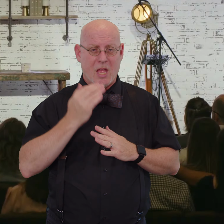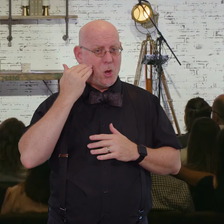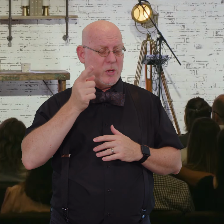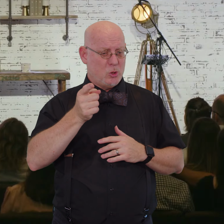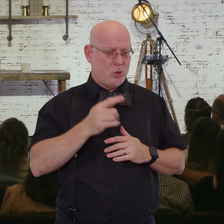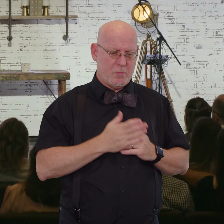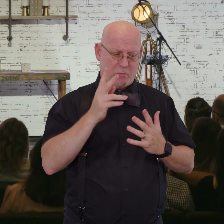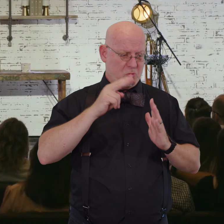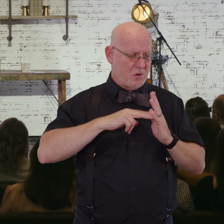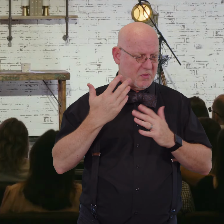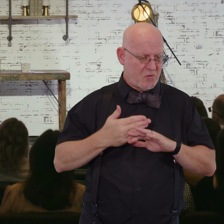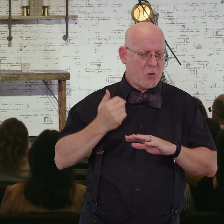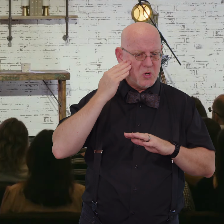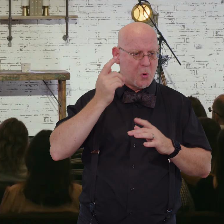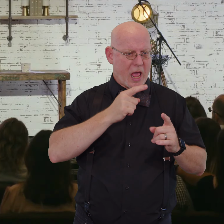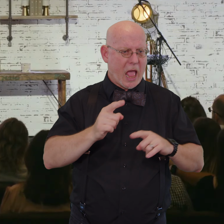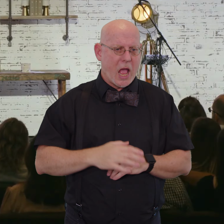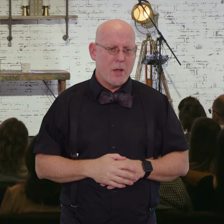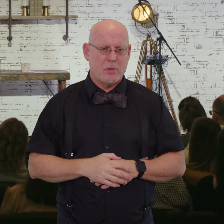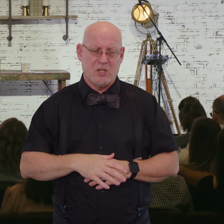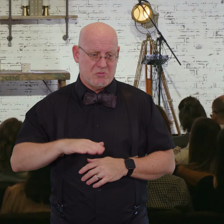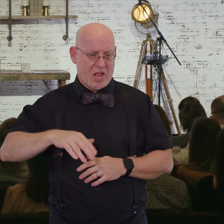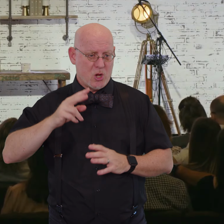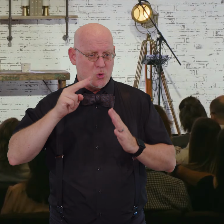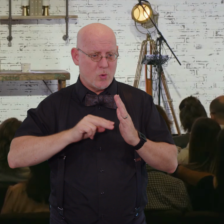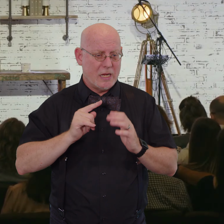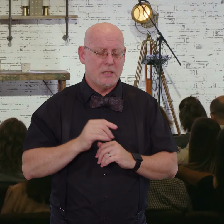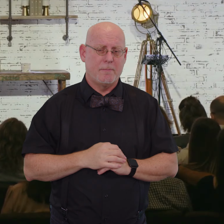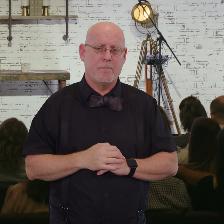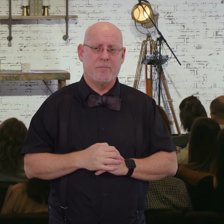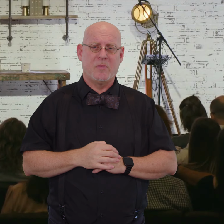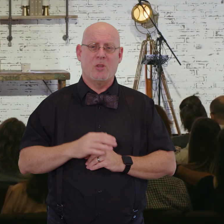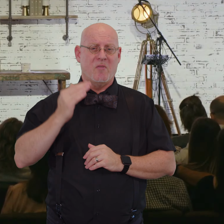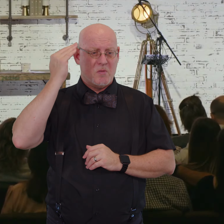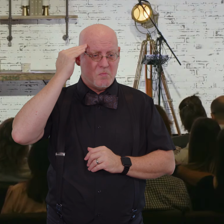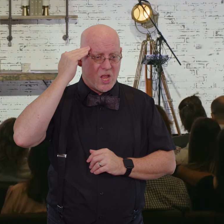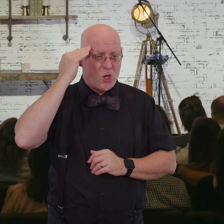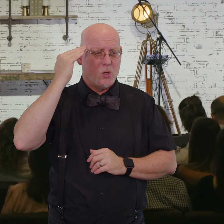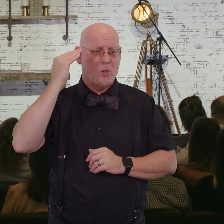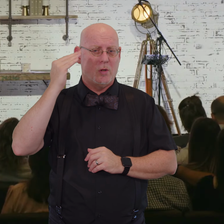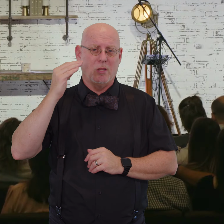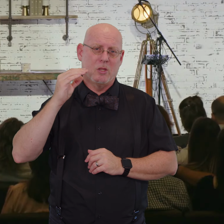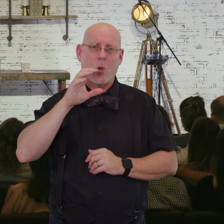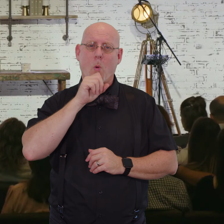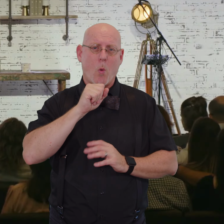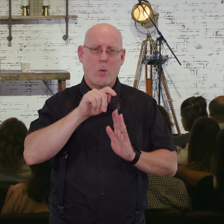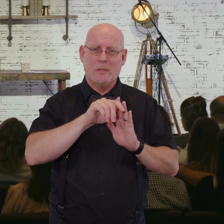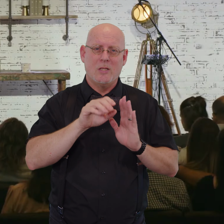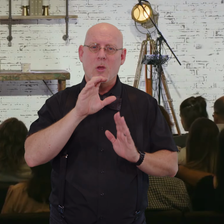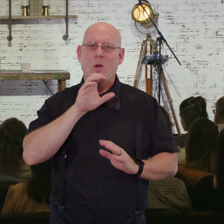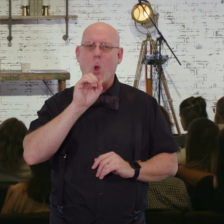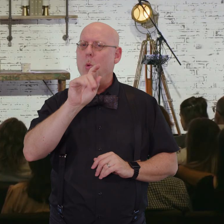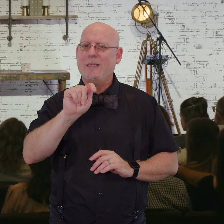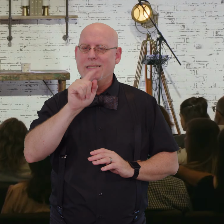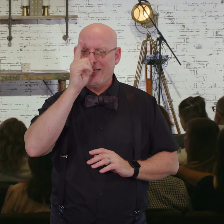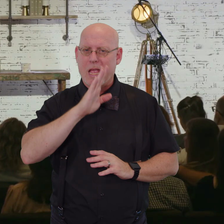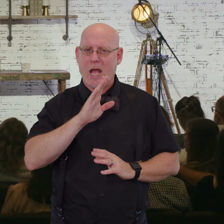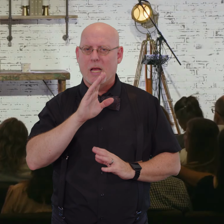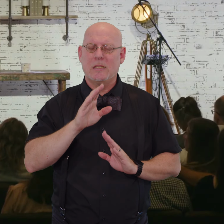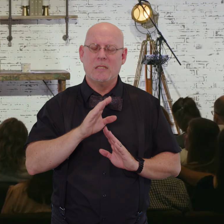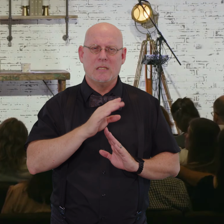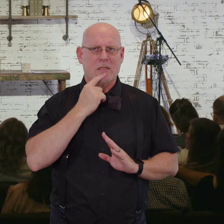I don't know what you're expecting maybe you've read it before so you know what's coming but if you haven't read it and you're familiar with the OT God right you're